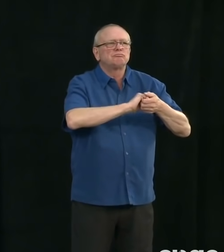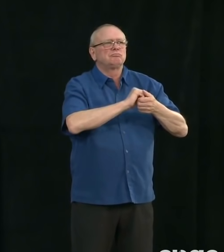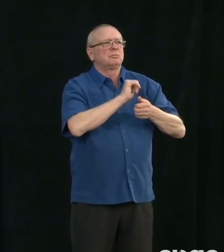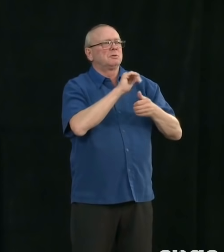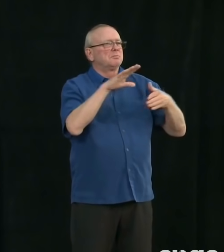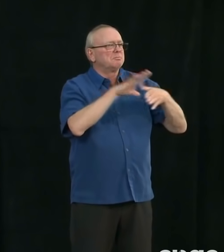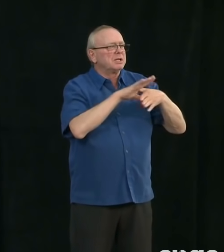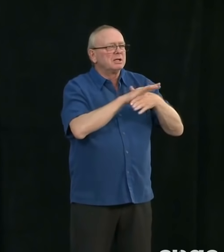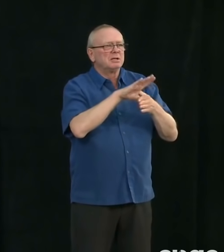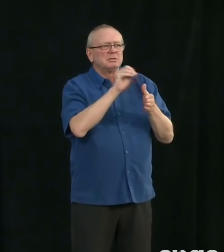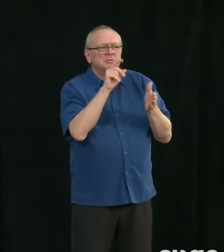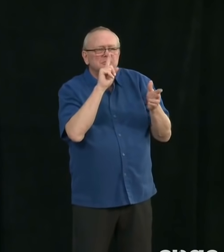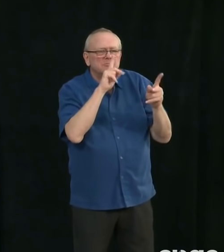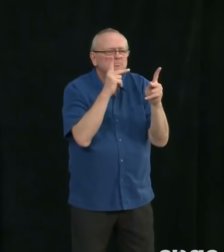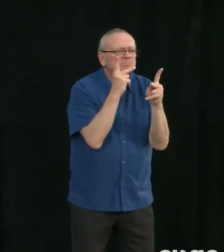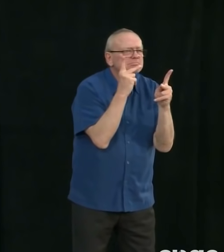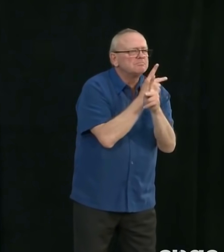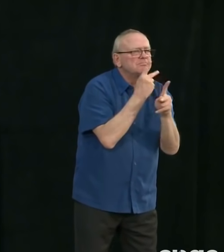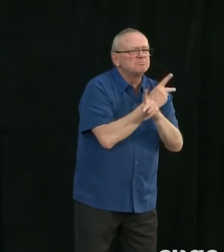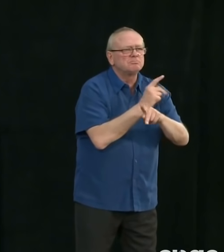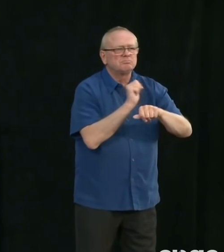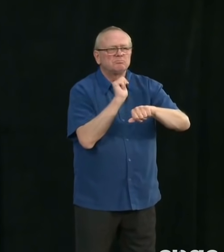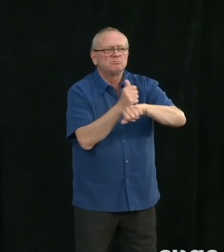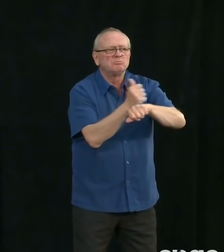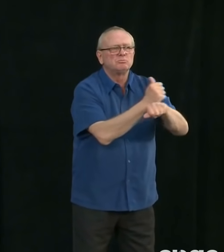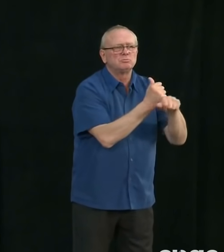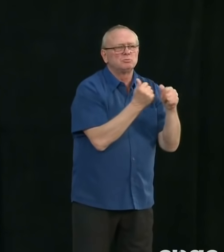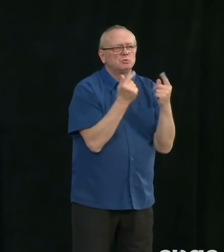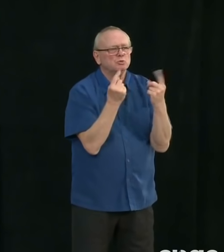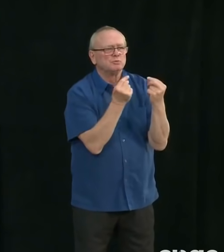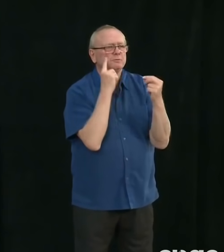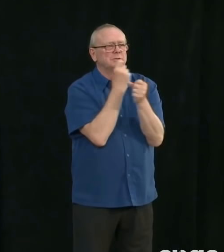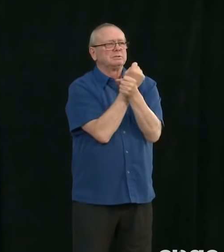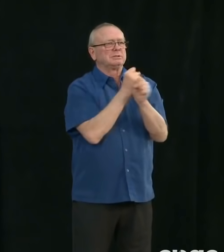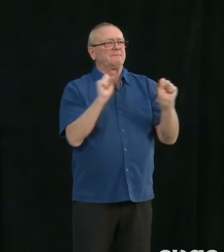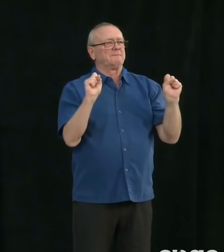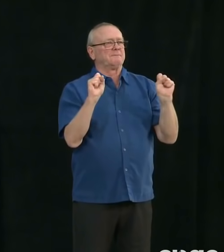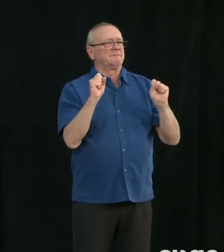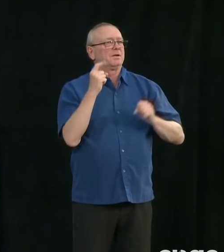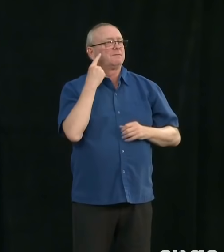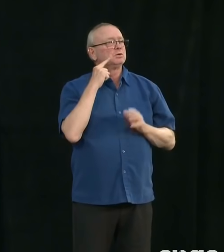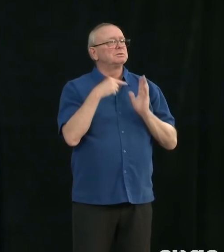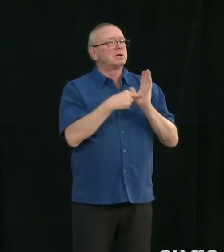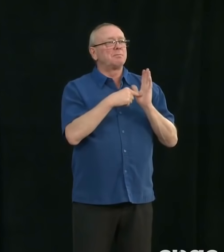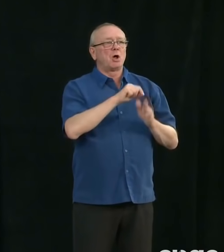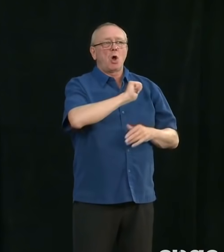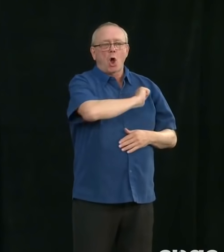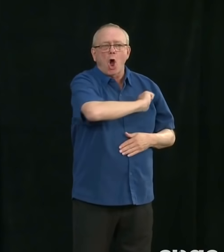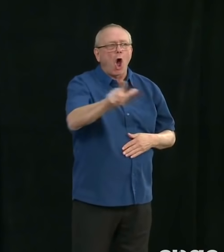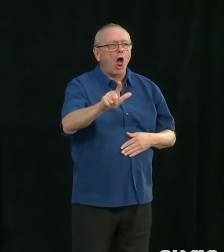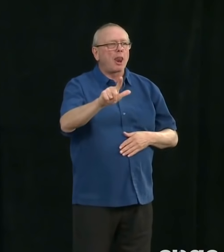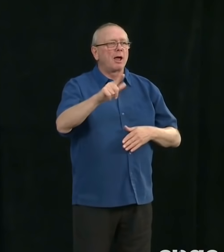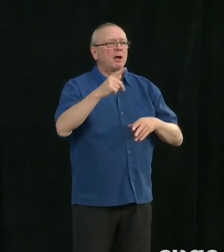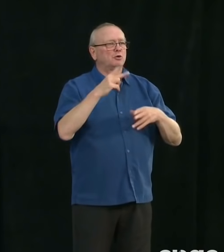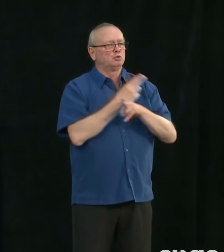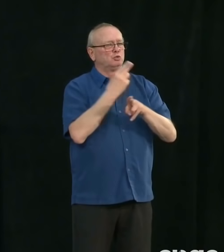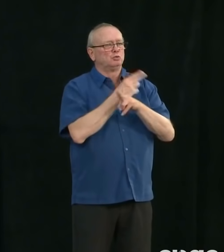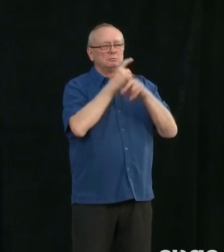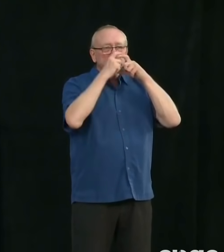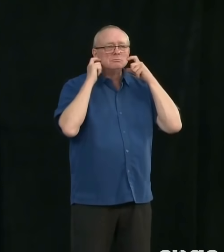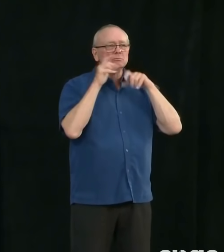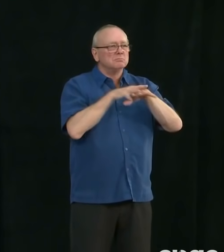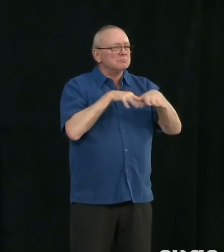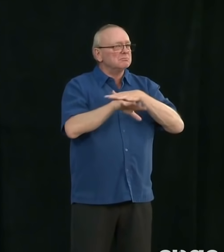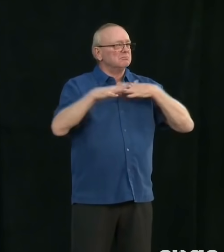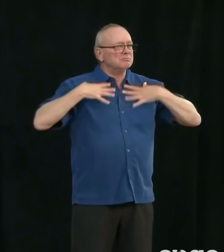needs to operate safely. Those include things like widespread use of personal protective equipment, barriers where required, making